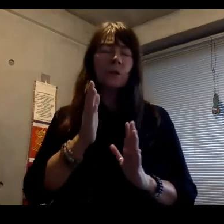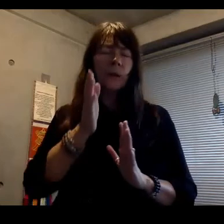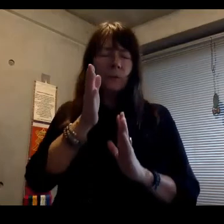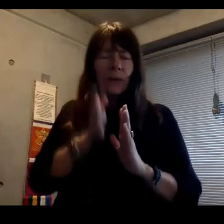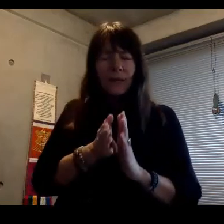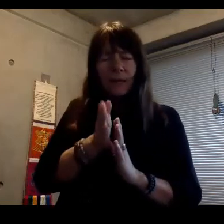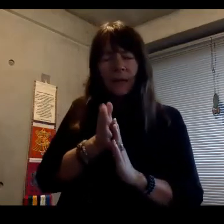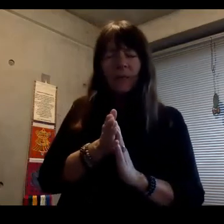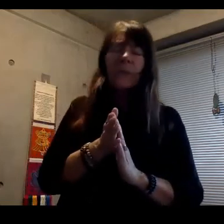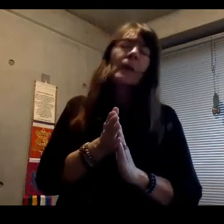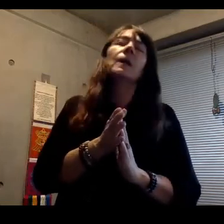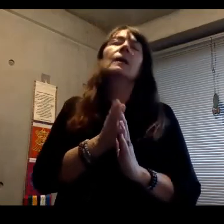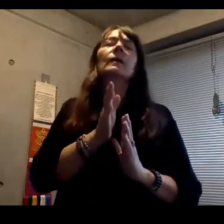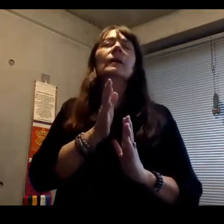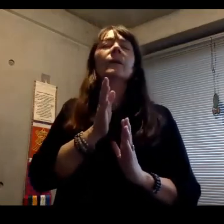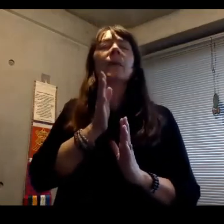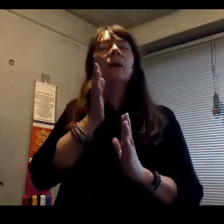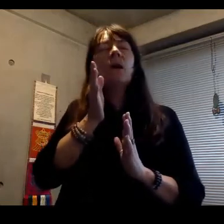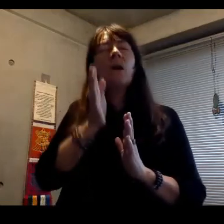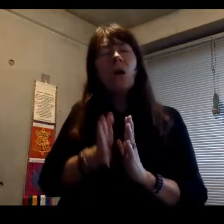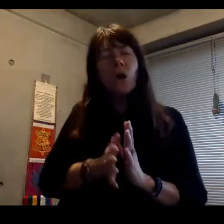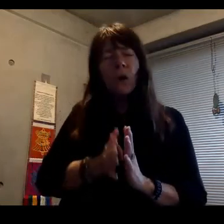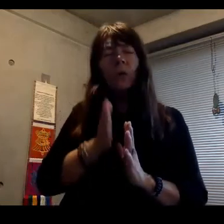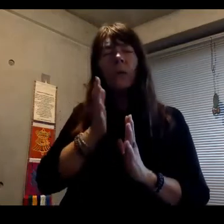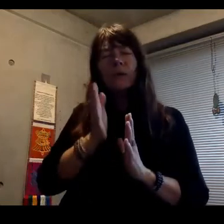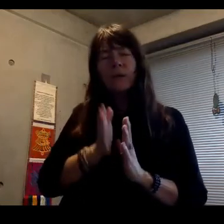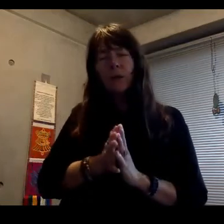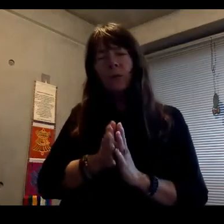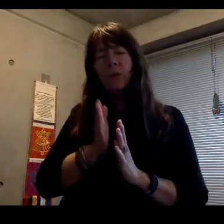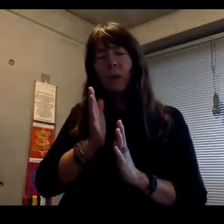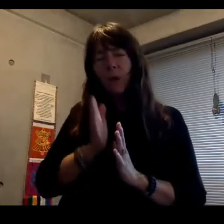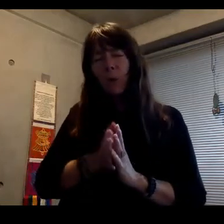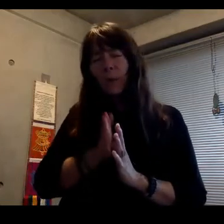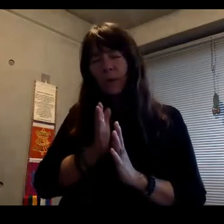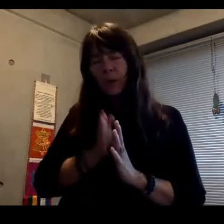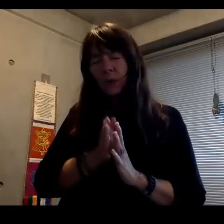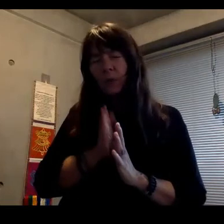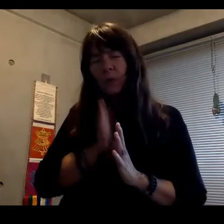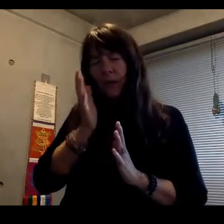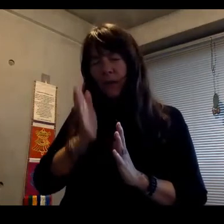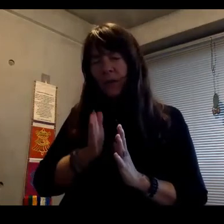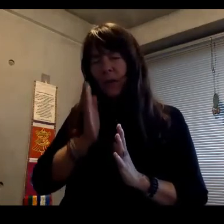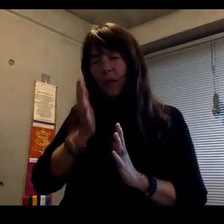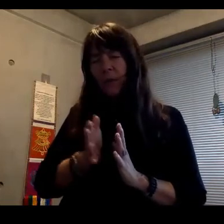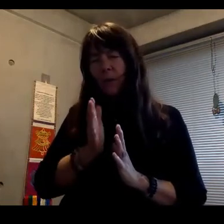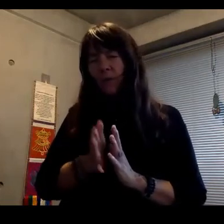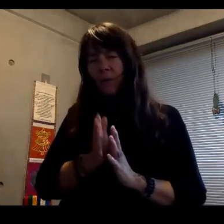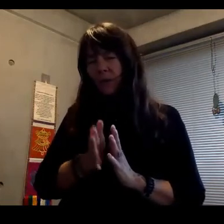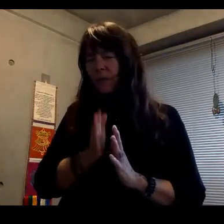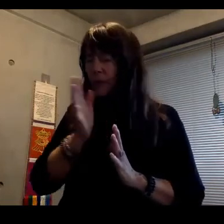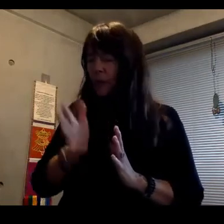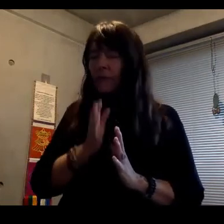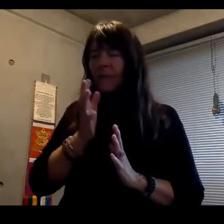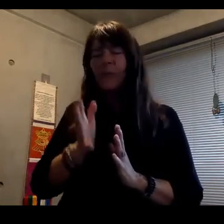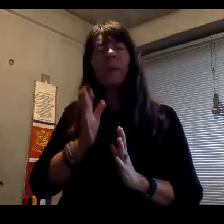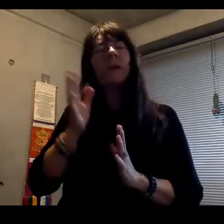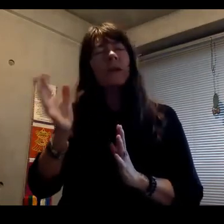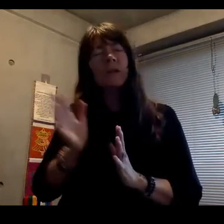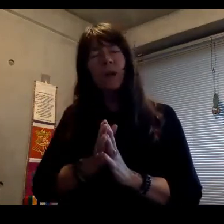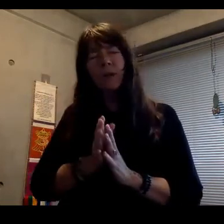us correct right here. There are always those who are open to energy and the universe of